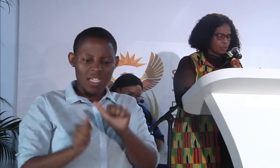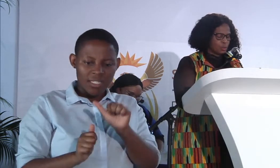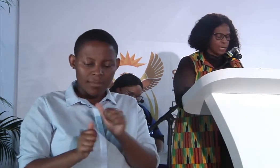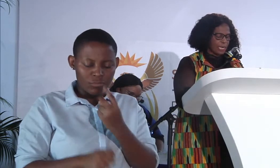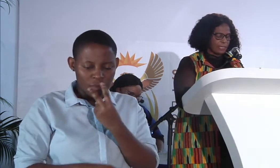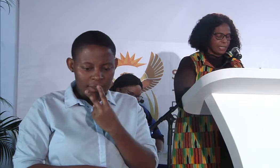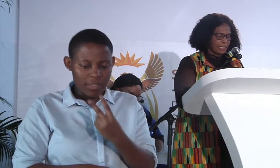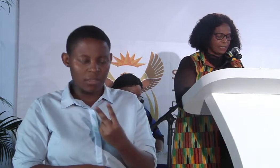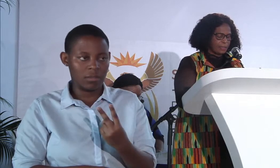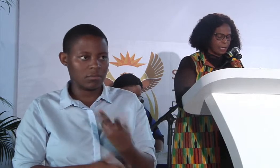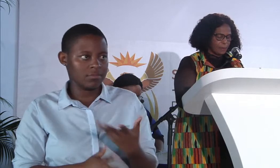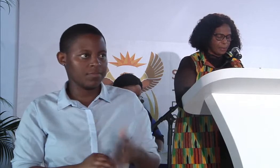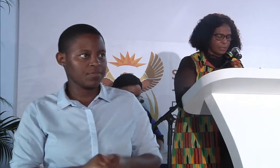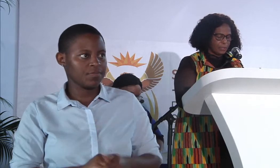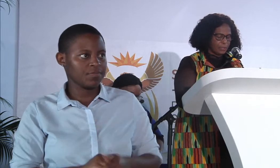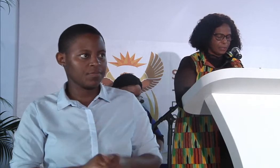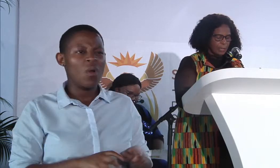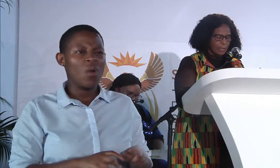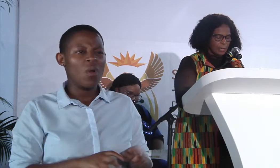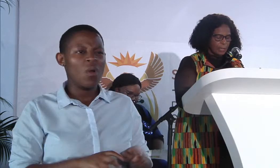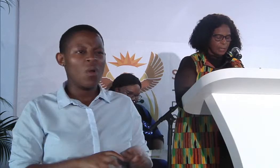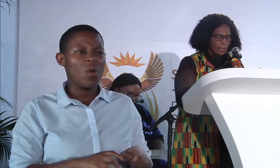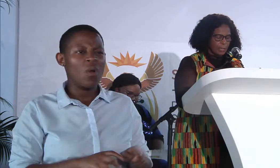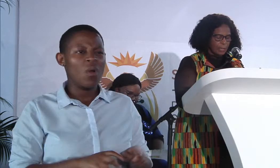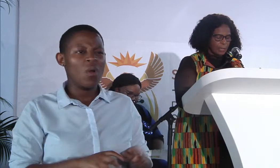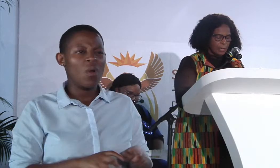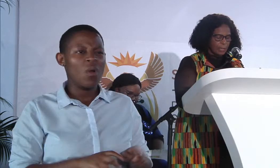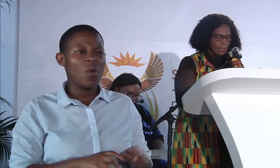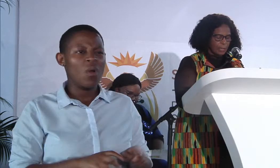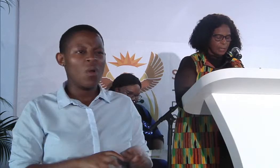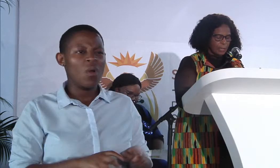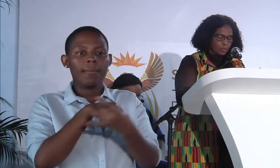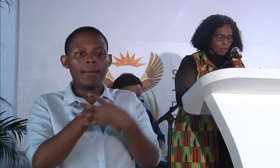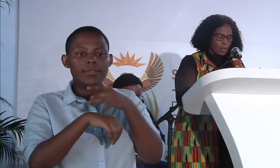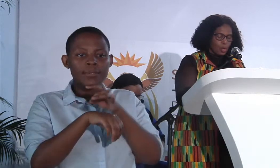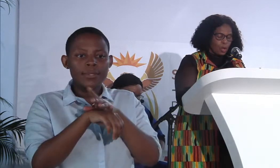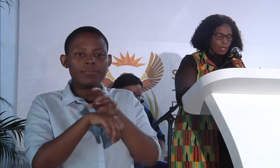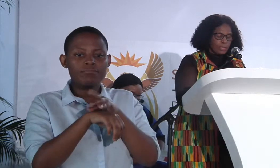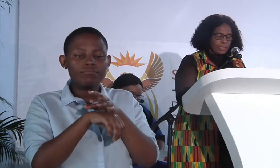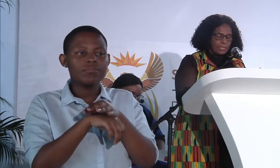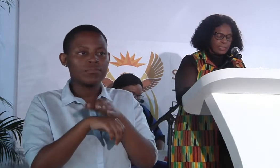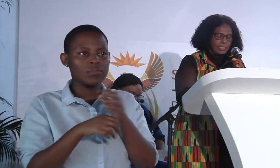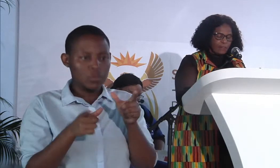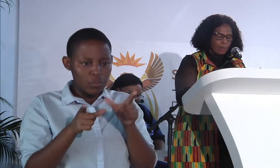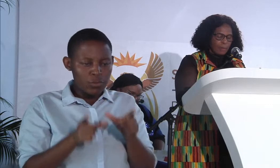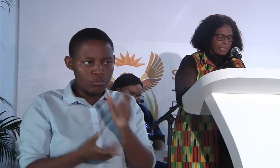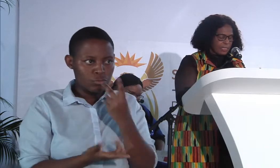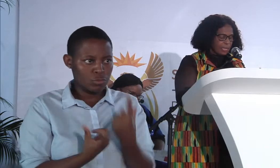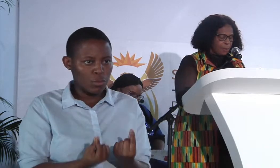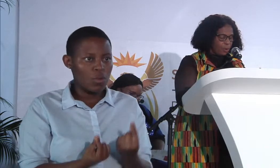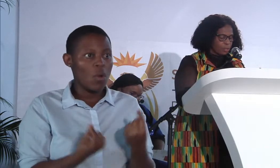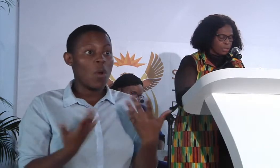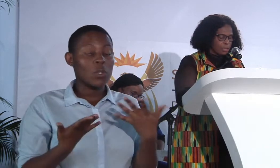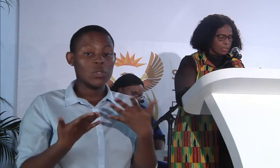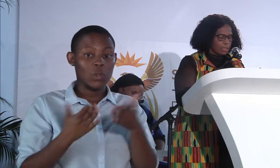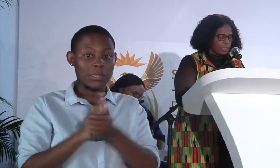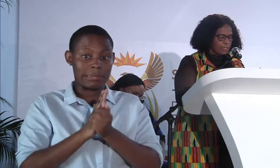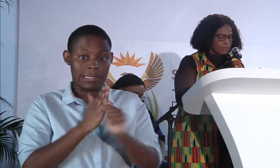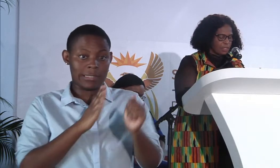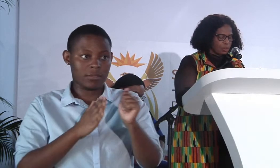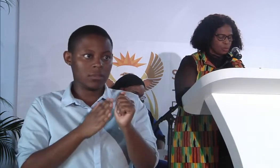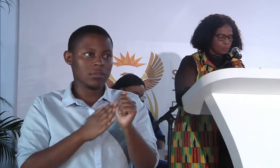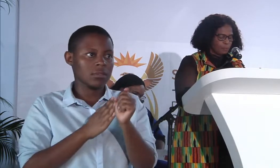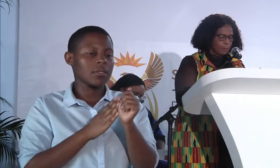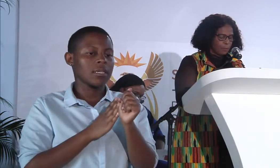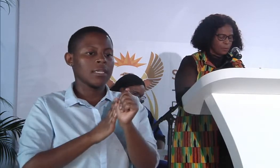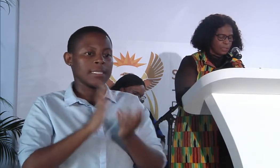continue to render therapeutic counseling, skills development and support services